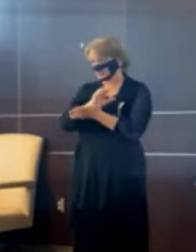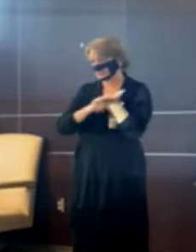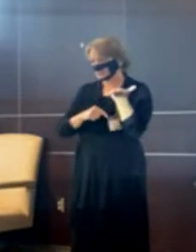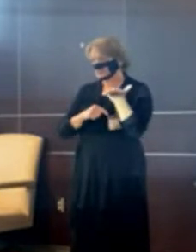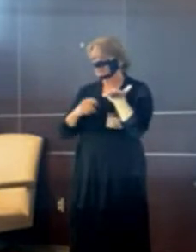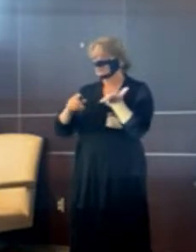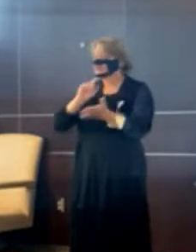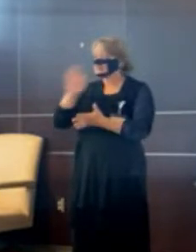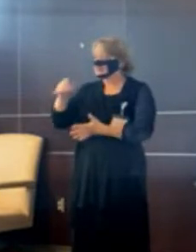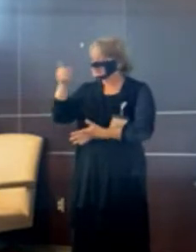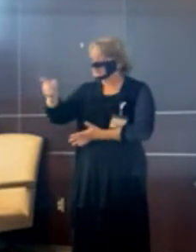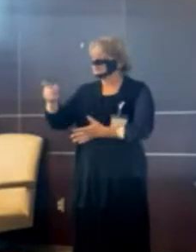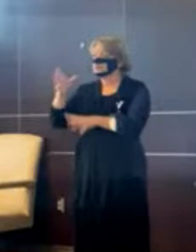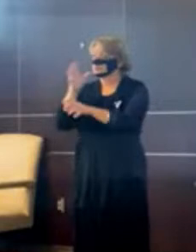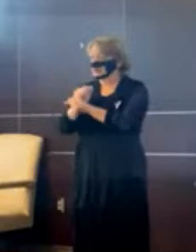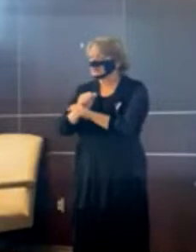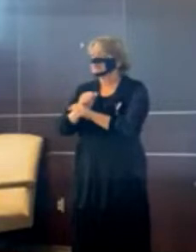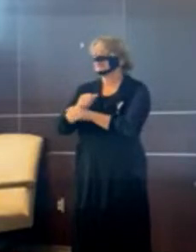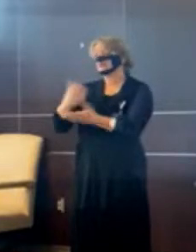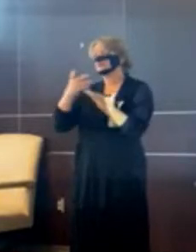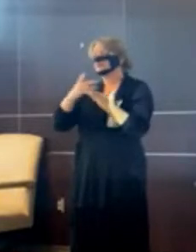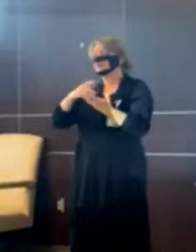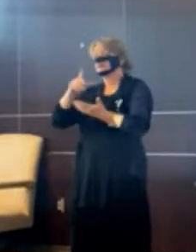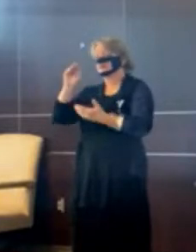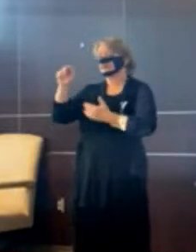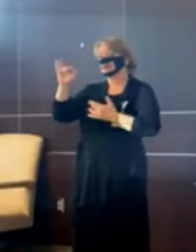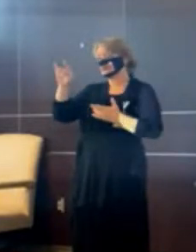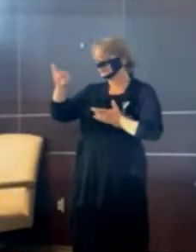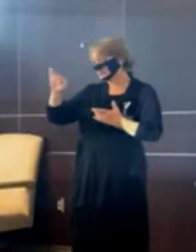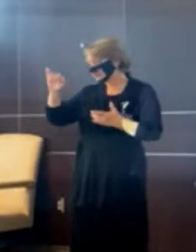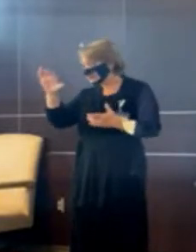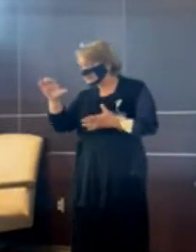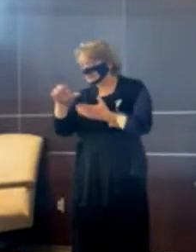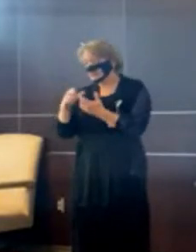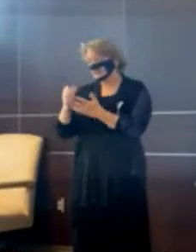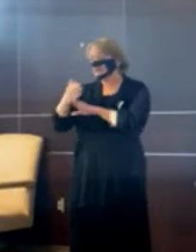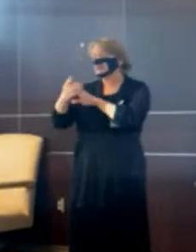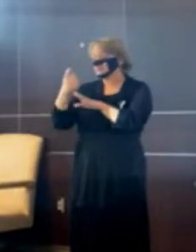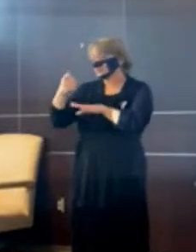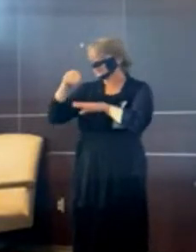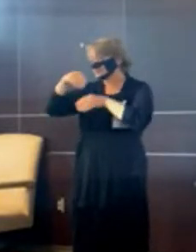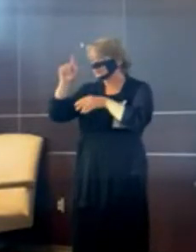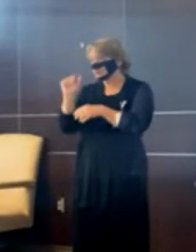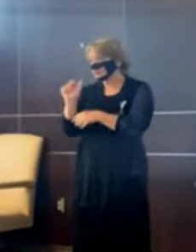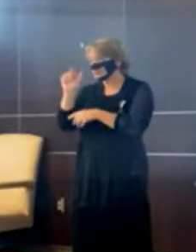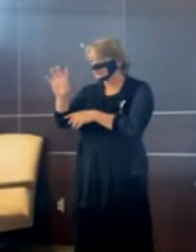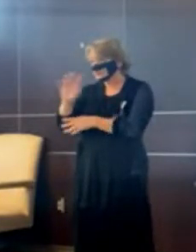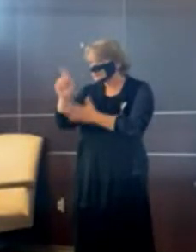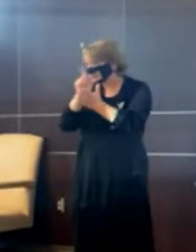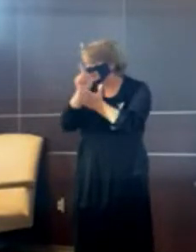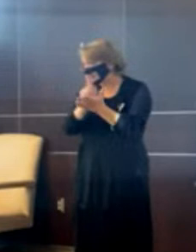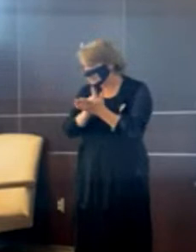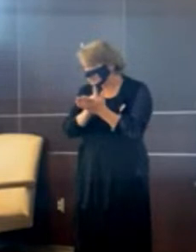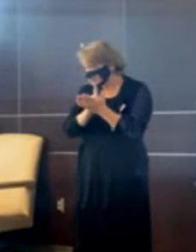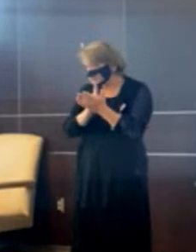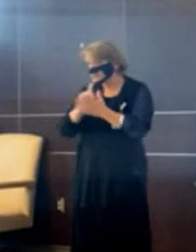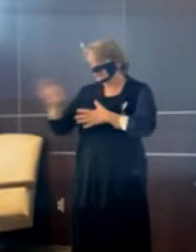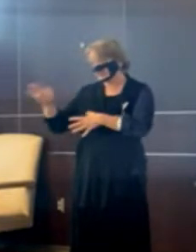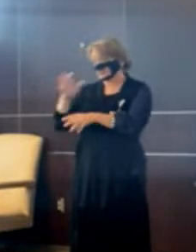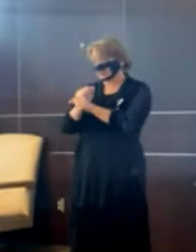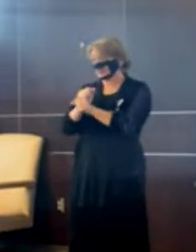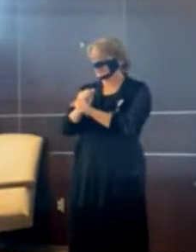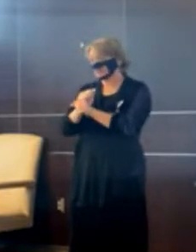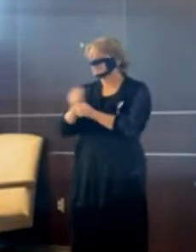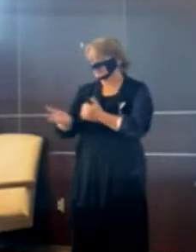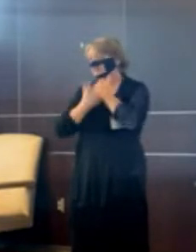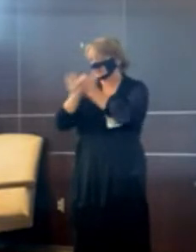within 24 hours of receiving those orders from their physician. But please remember, they are not preventative, and monoclonal antibodies